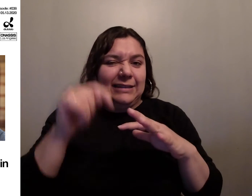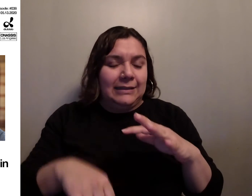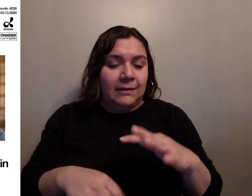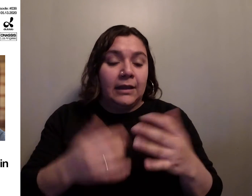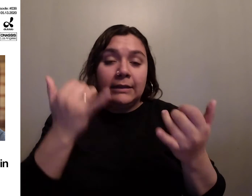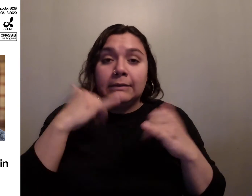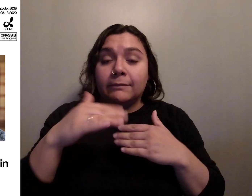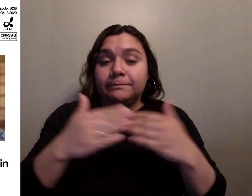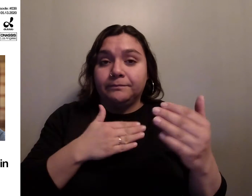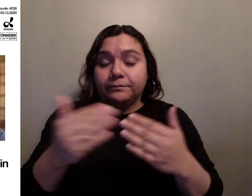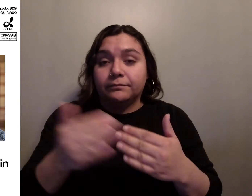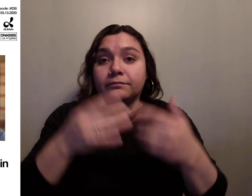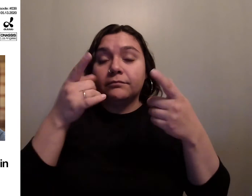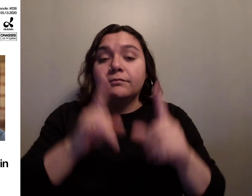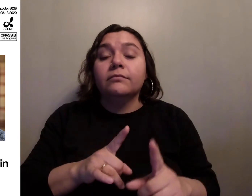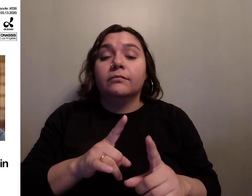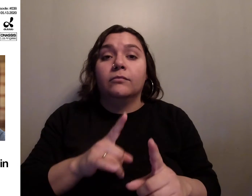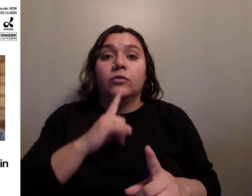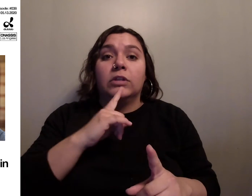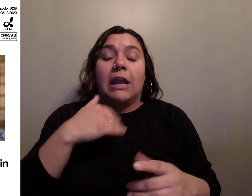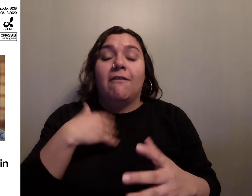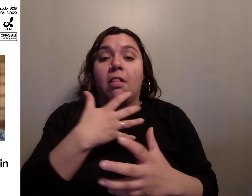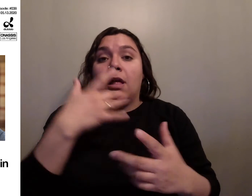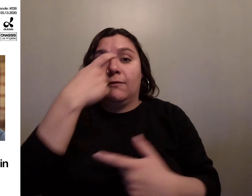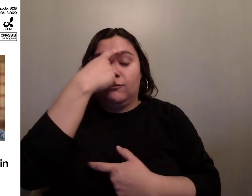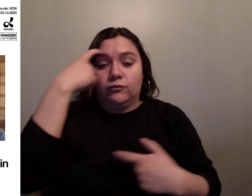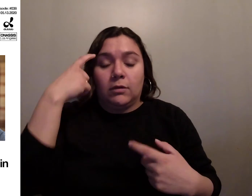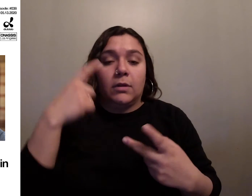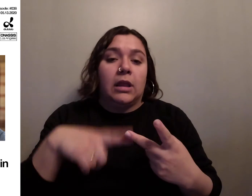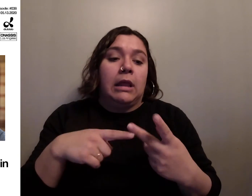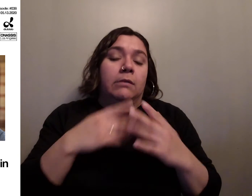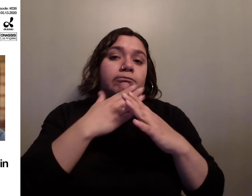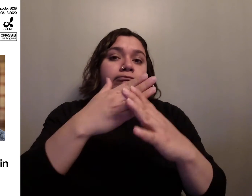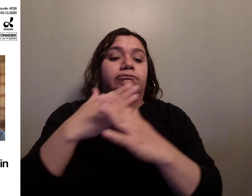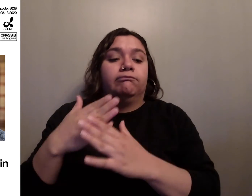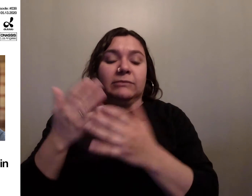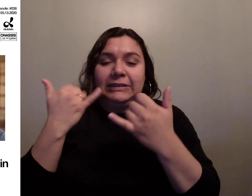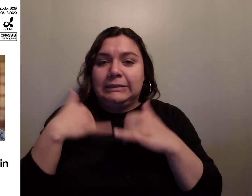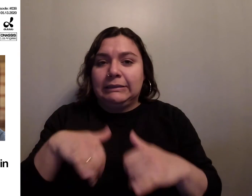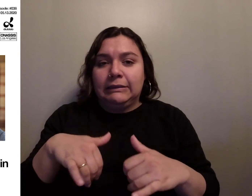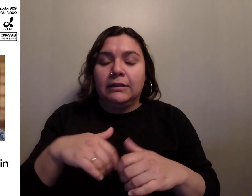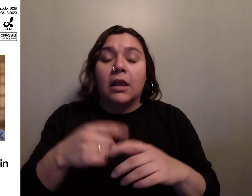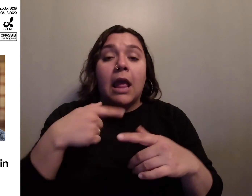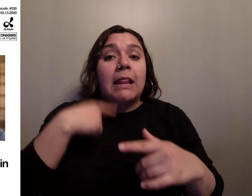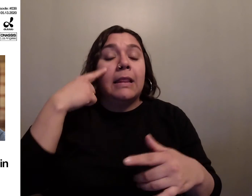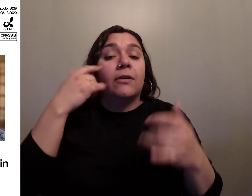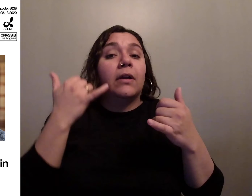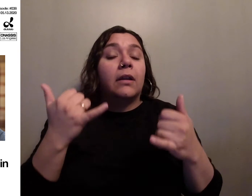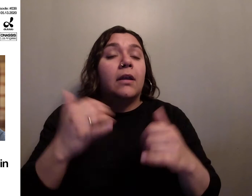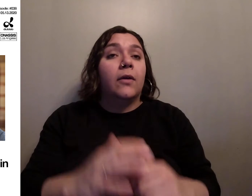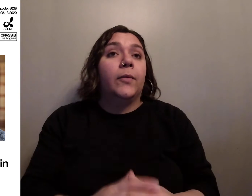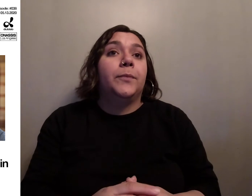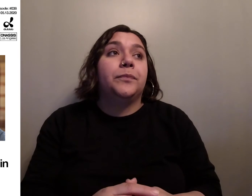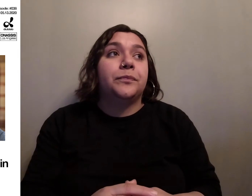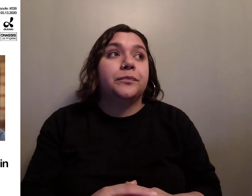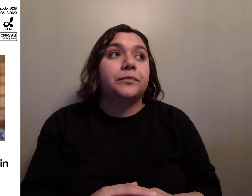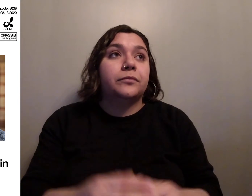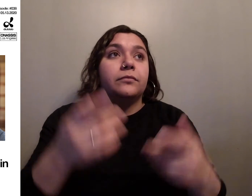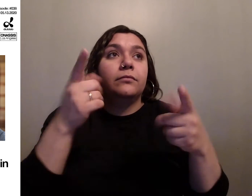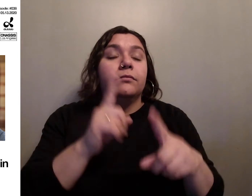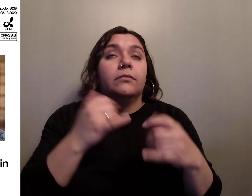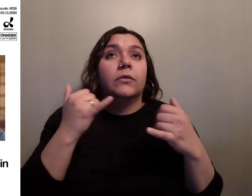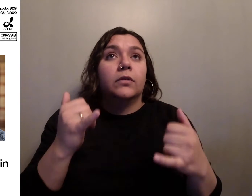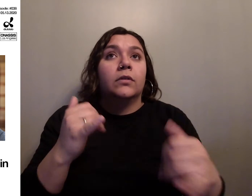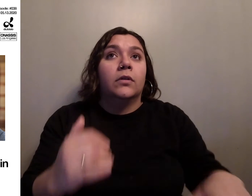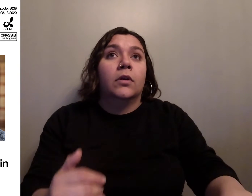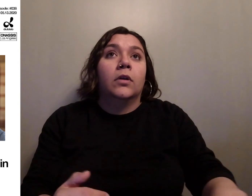at the world very deeply, even when under extraordinary trauma and strife. But I think right